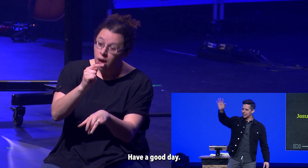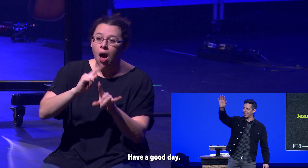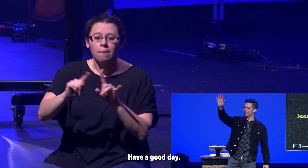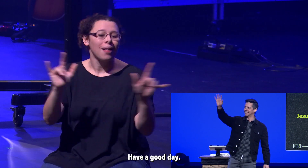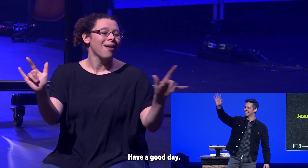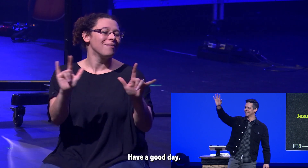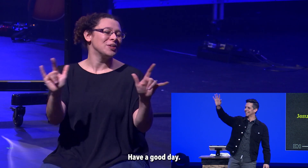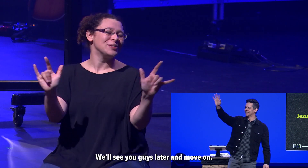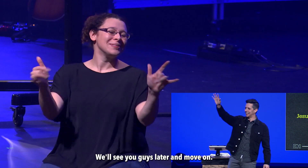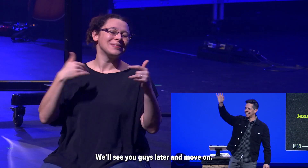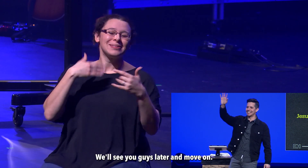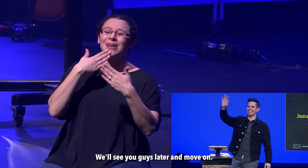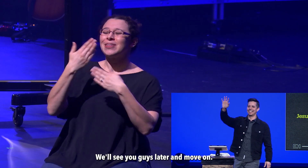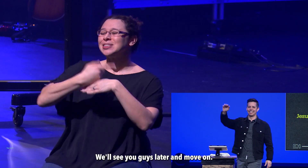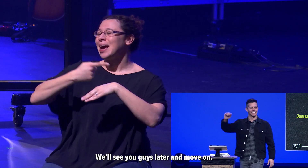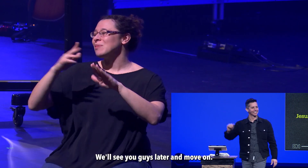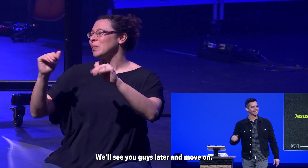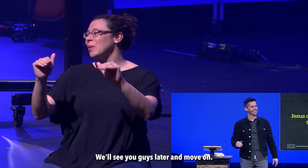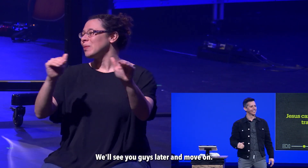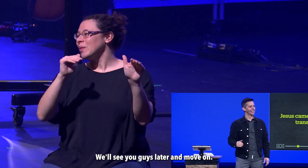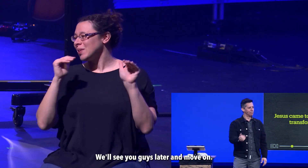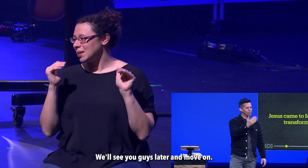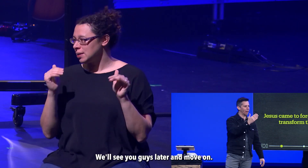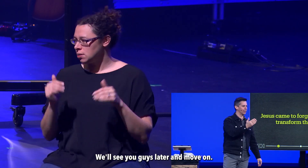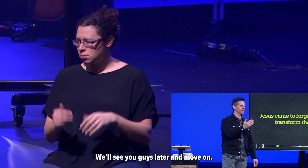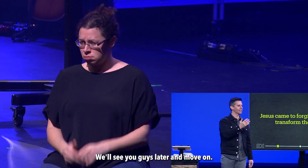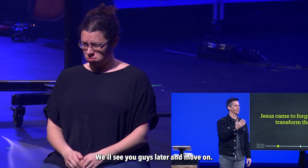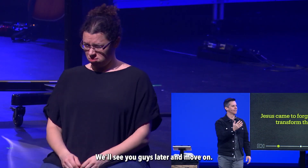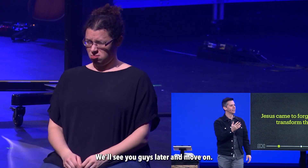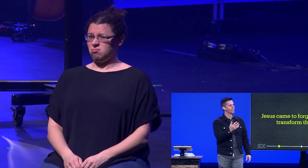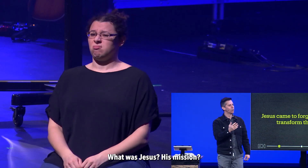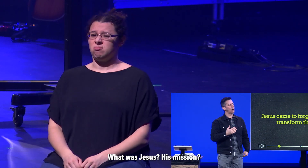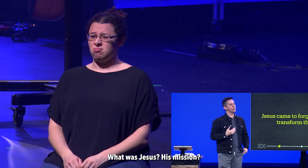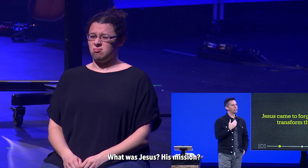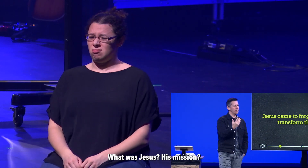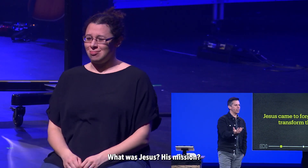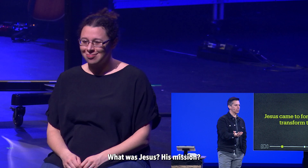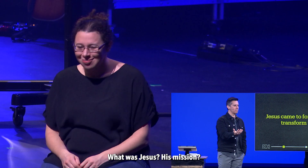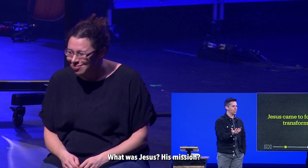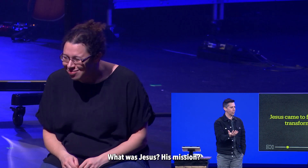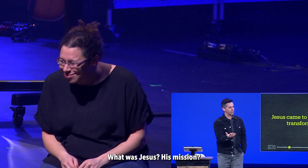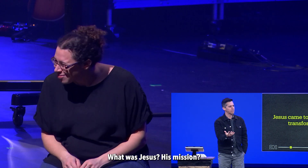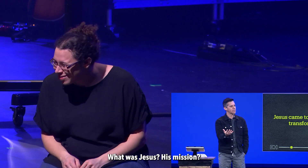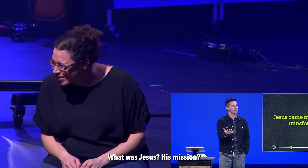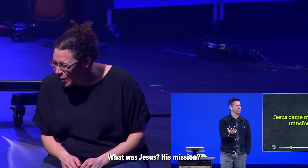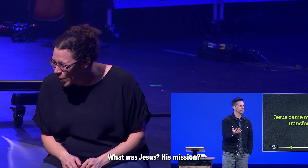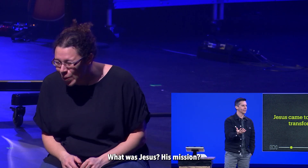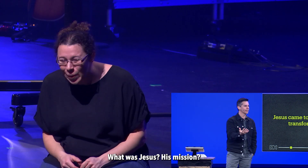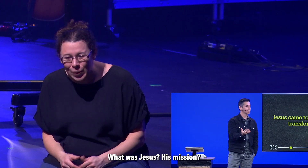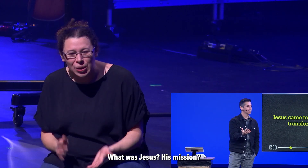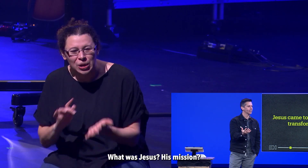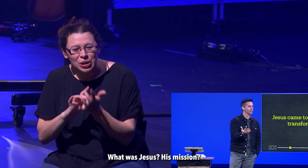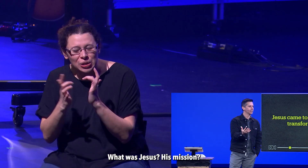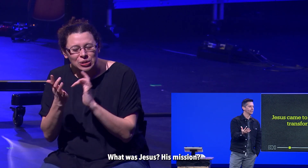Have a good day. We'll see you guys later and move on. What was Jesus's mission?